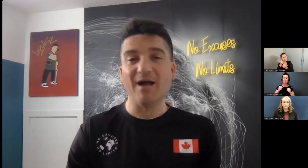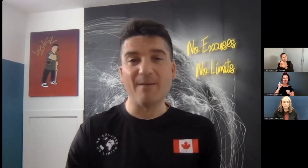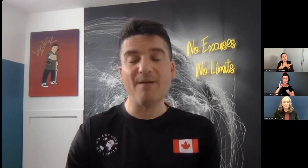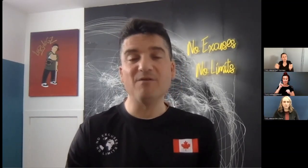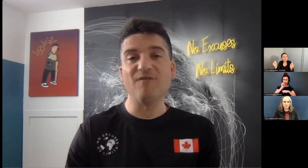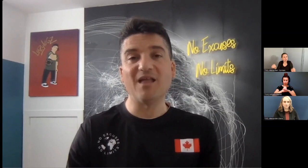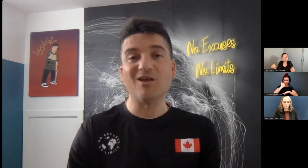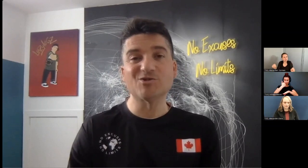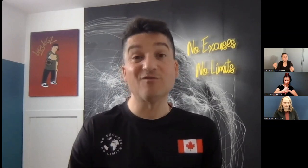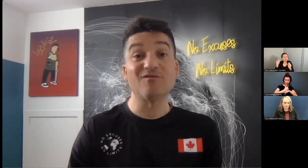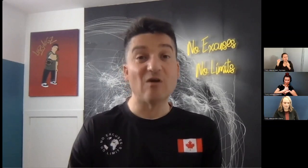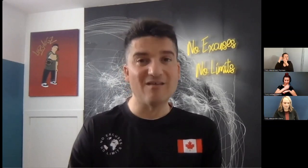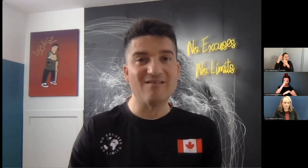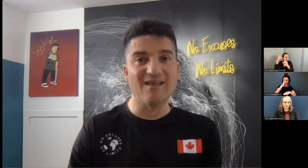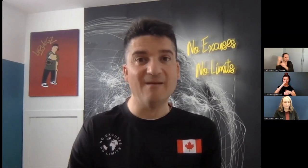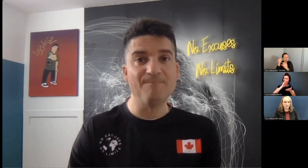possible.